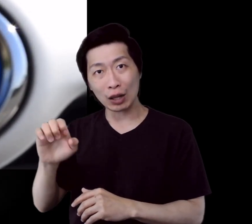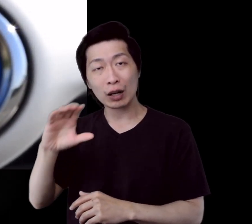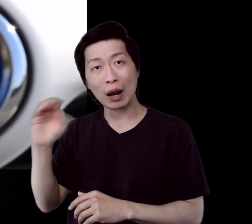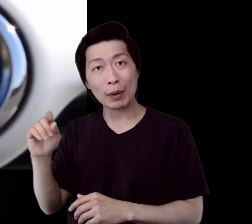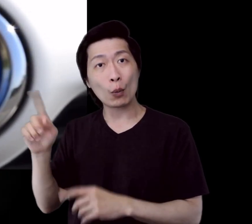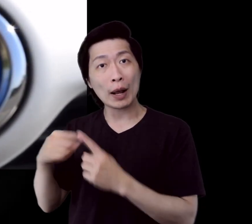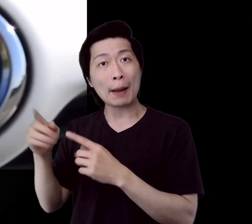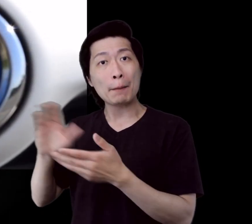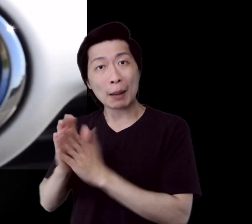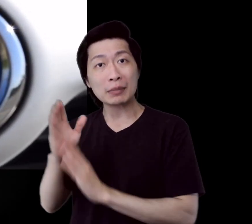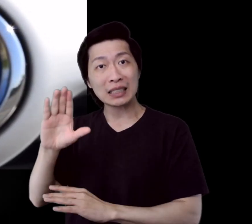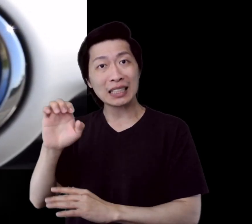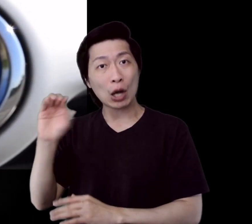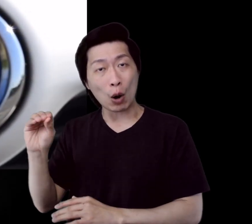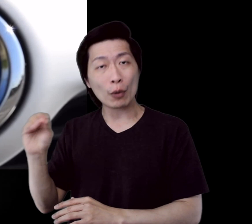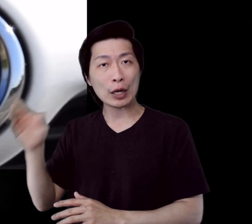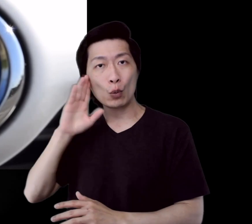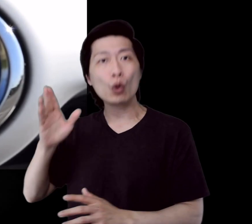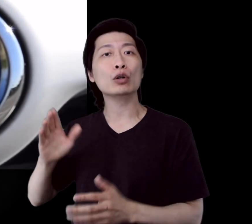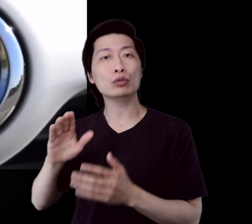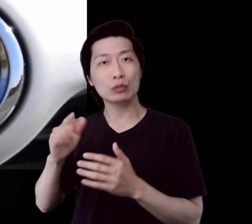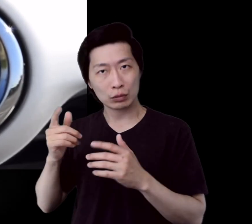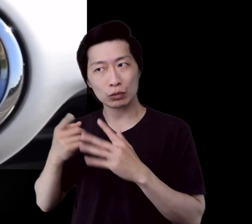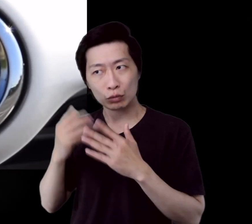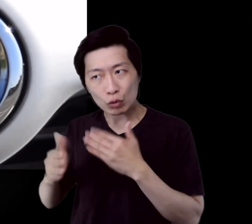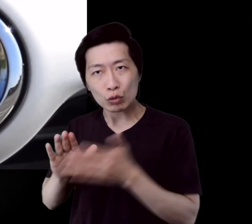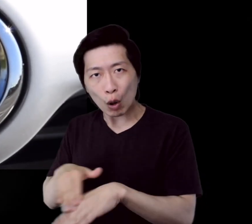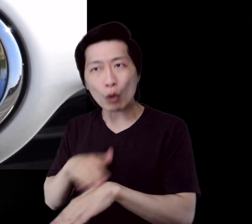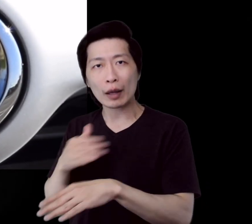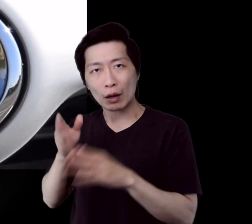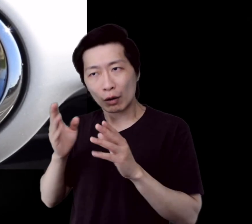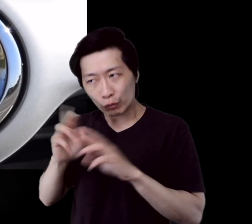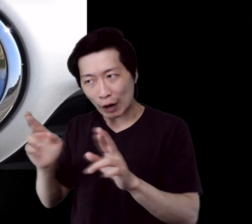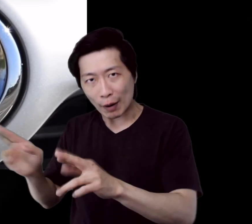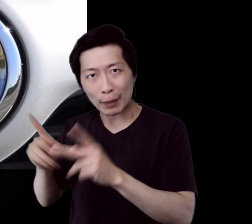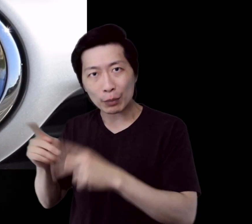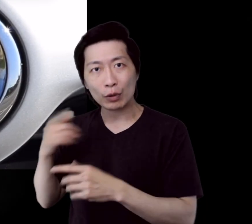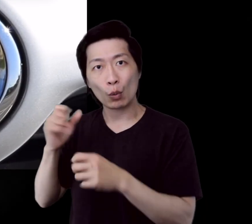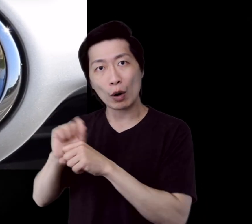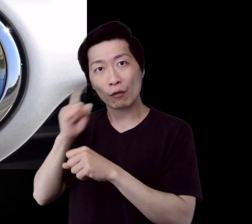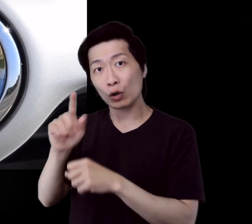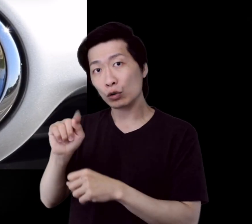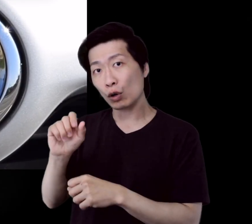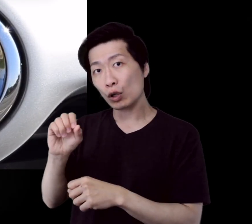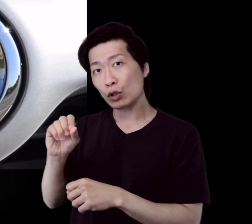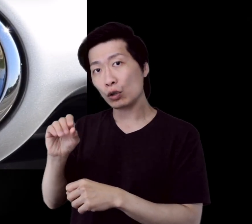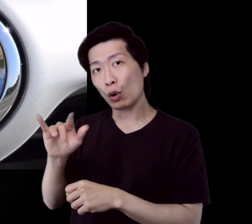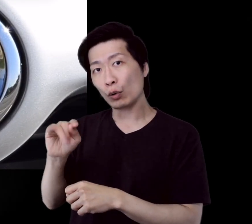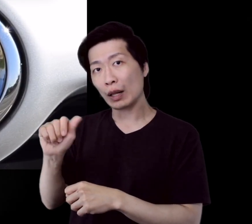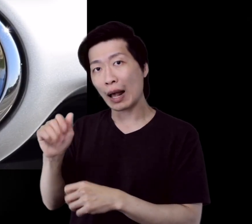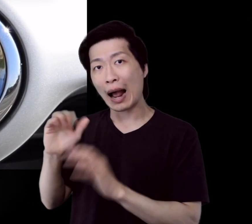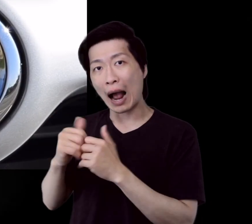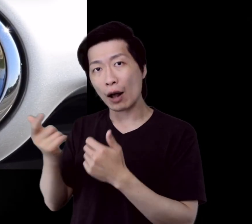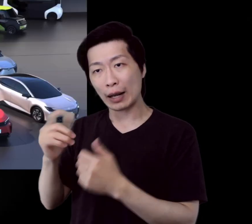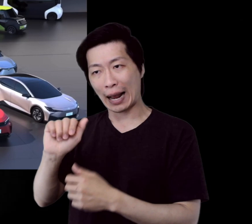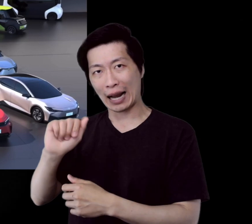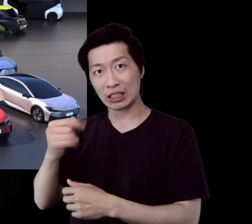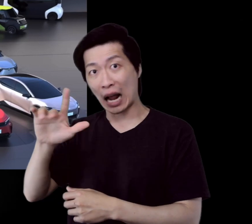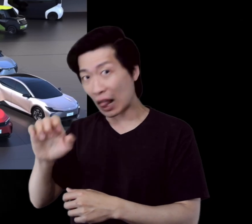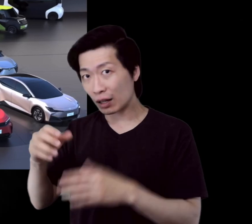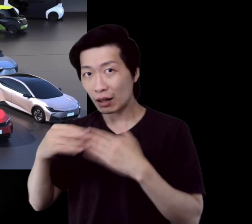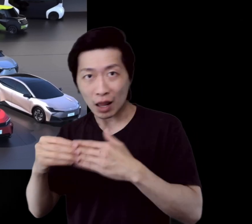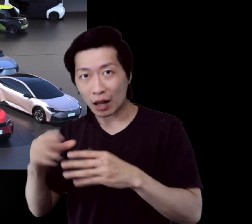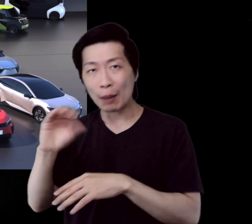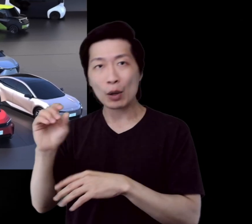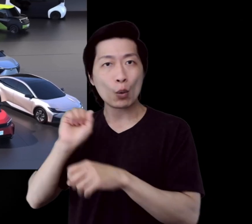when he becomes the CEO of Toyota, he will slowly prep people that are working for Toyota how an agile company works. And